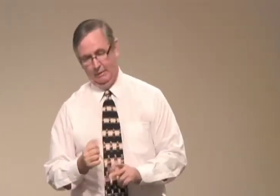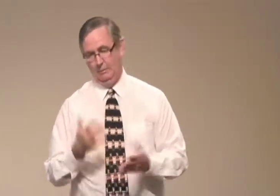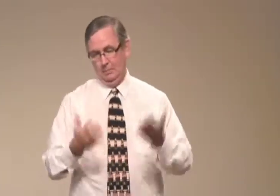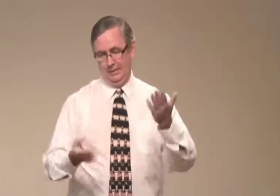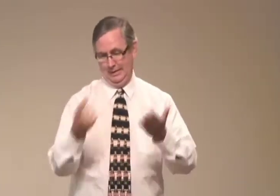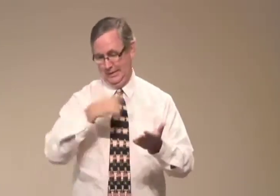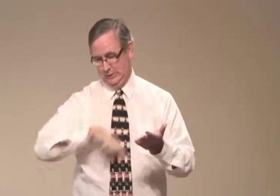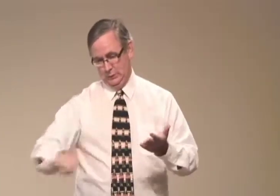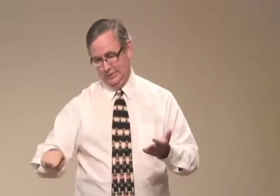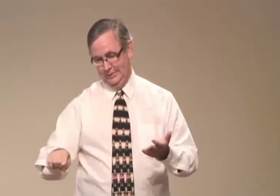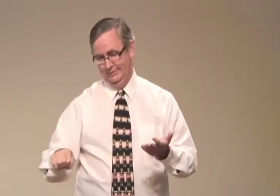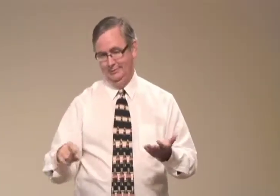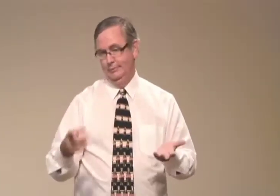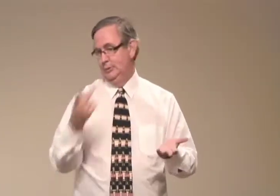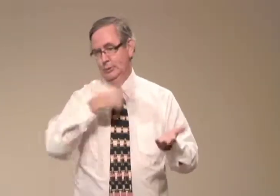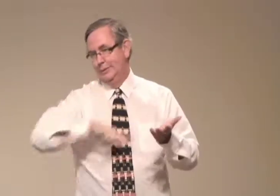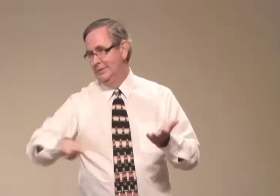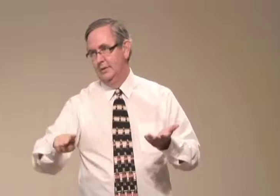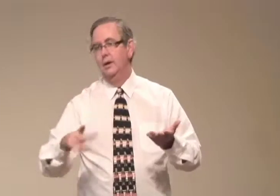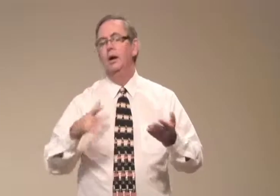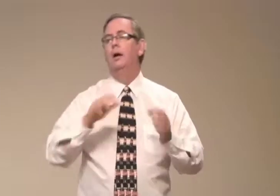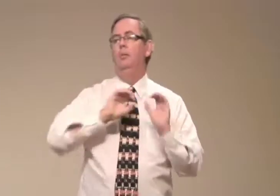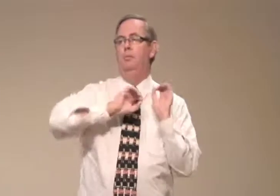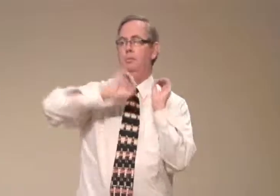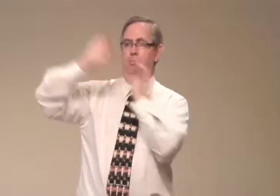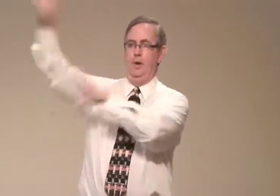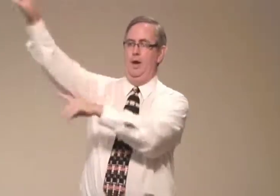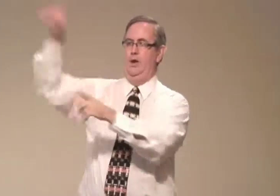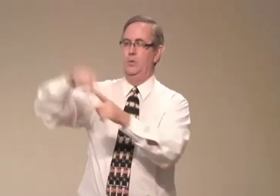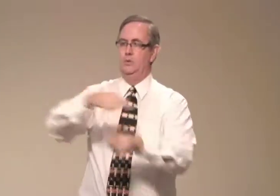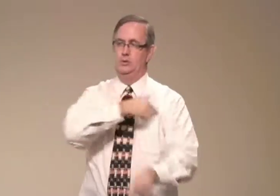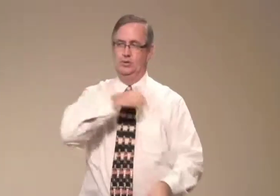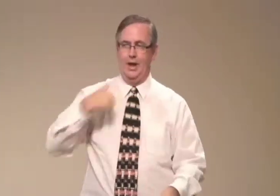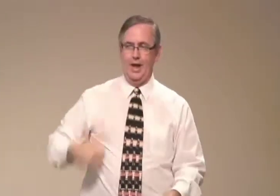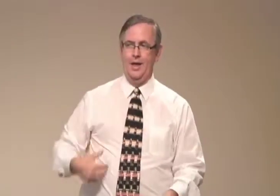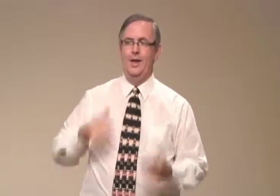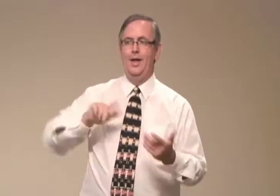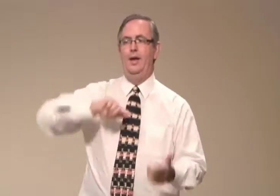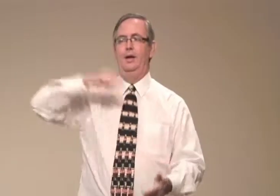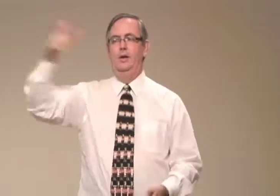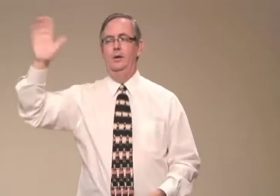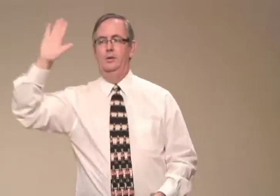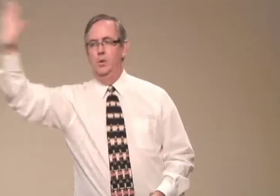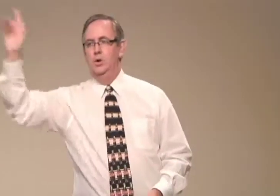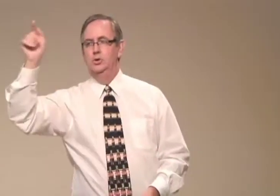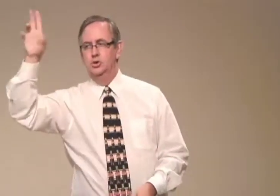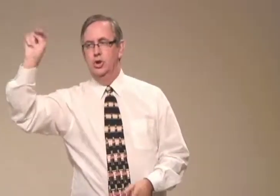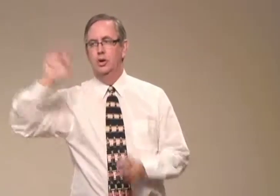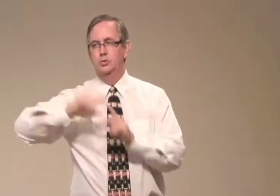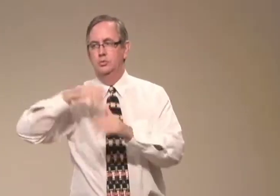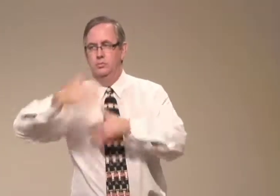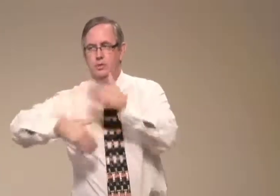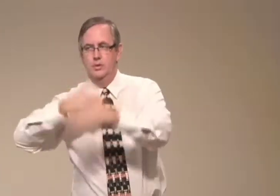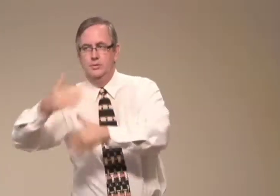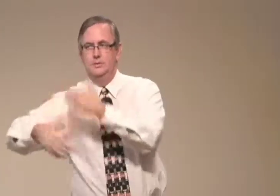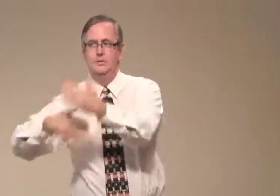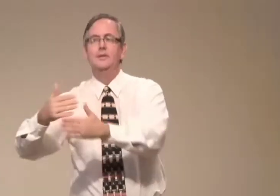consulate, and then it should be back in a week or two, and then all our paperwork goes to China. Then China